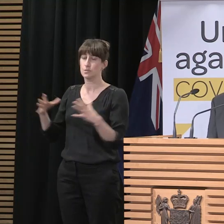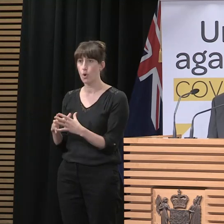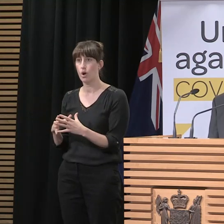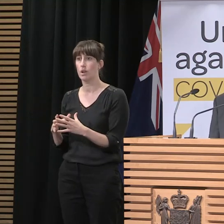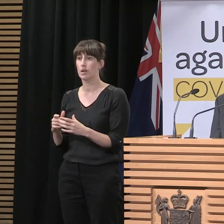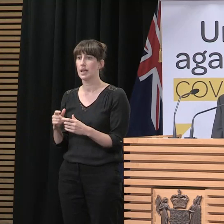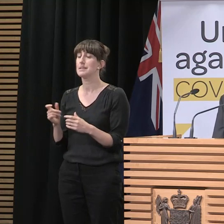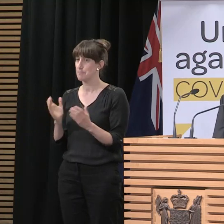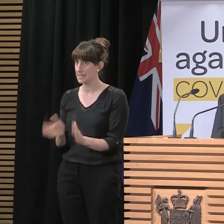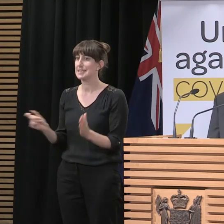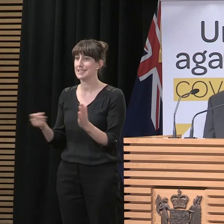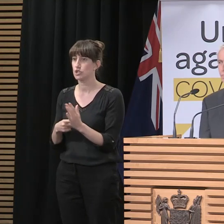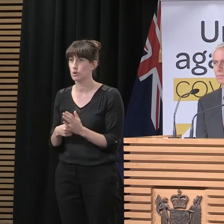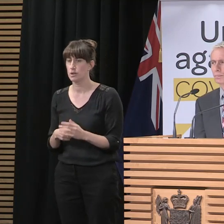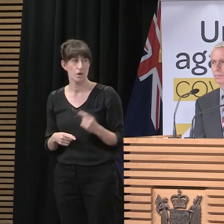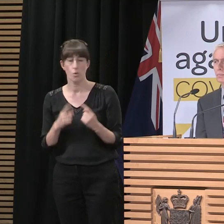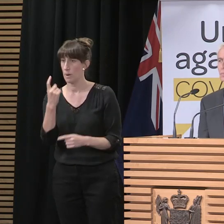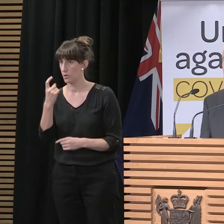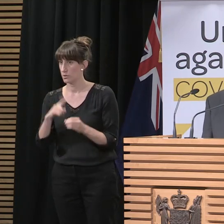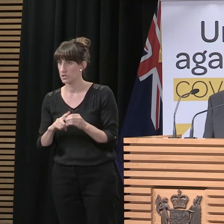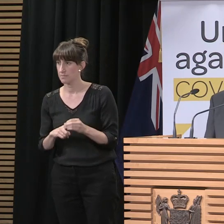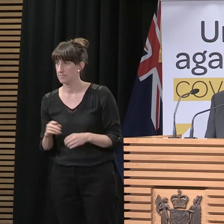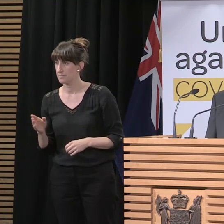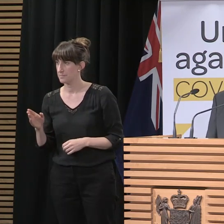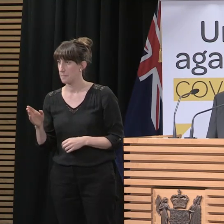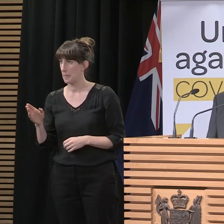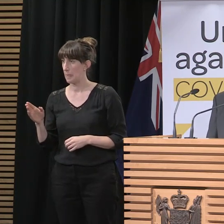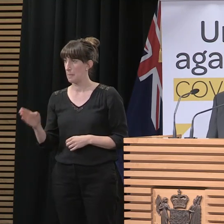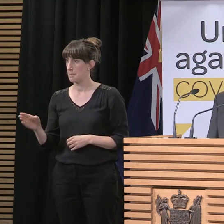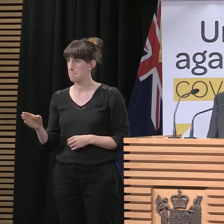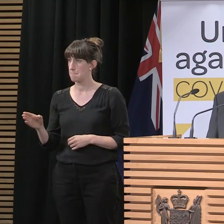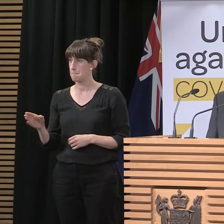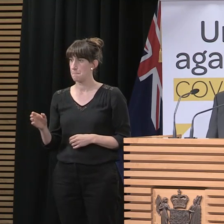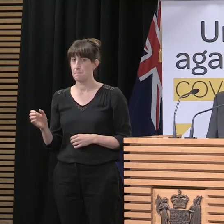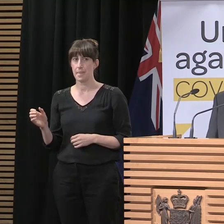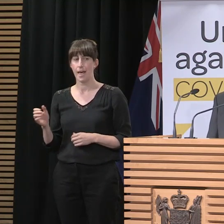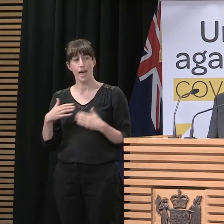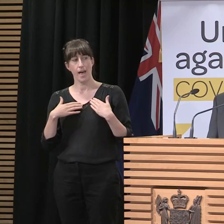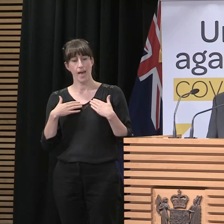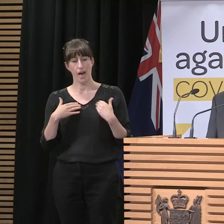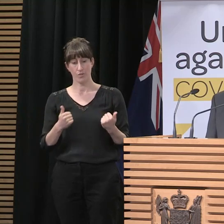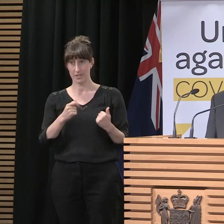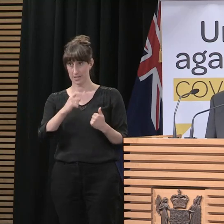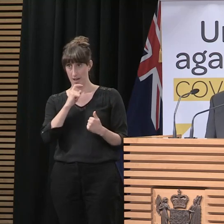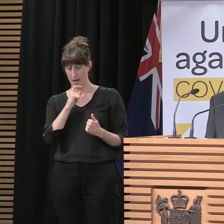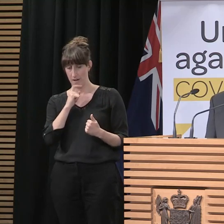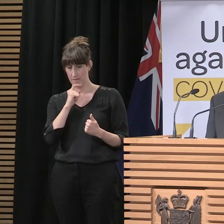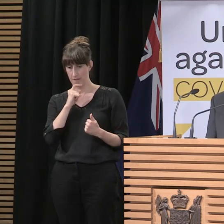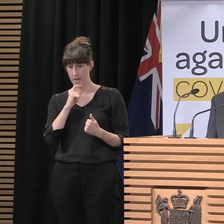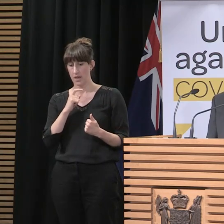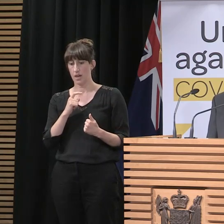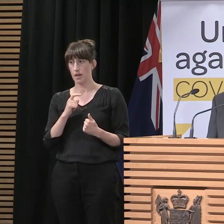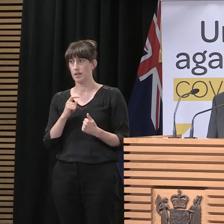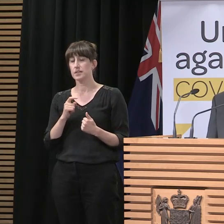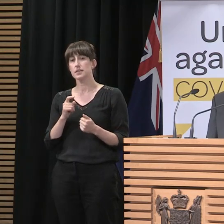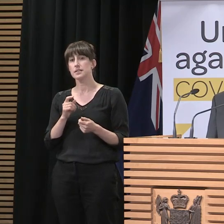question. Essential workers. As Bloomfield mentioned before about health workers and them choosing whether they want to isolate from their